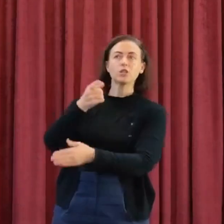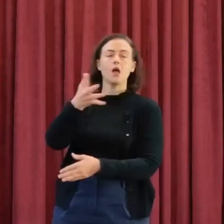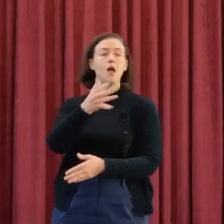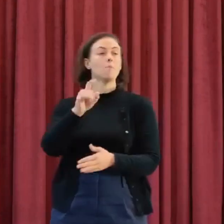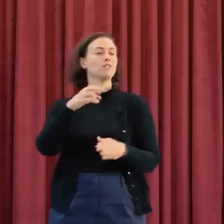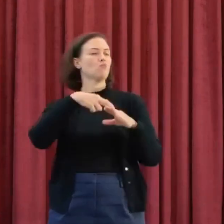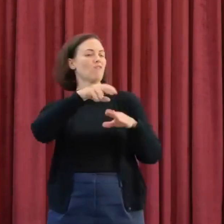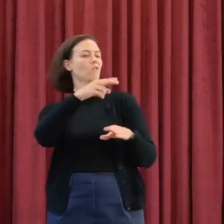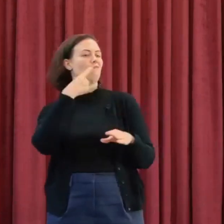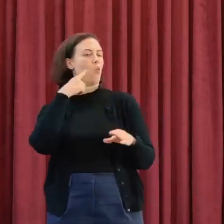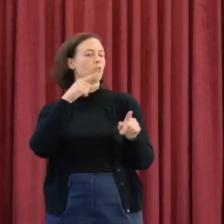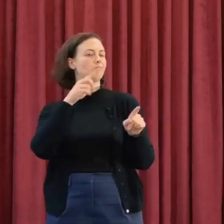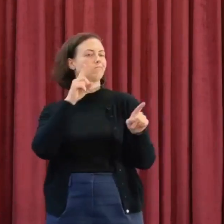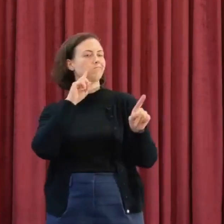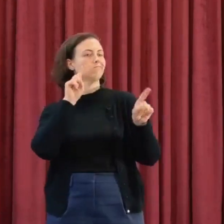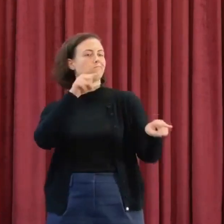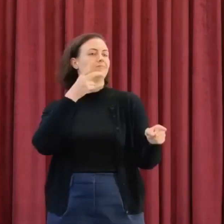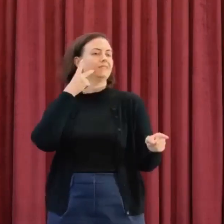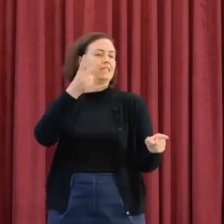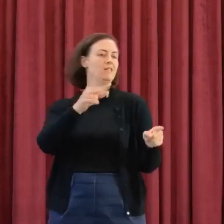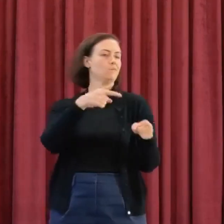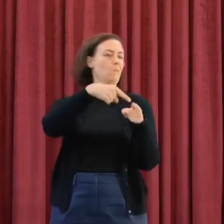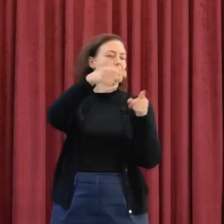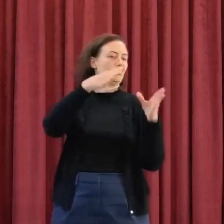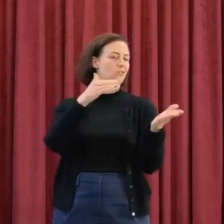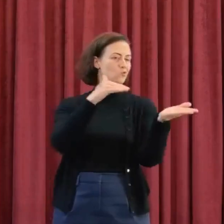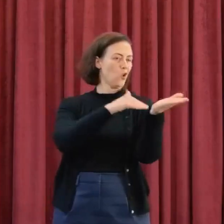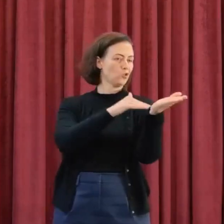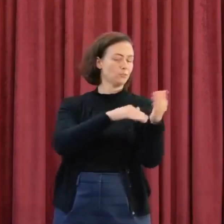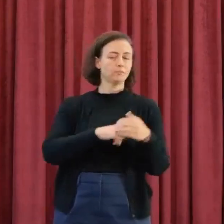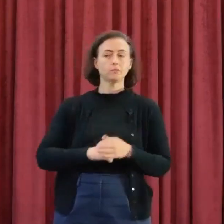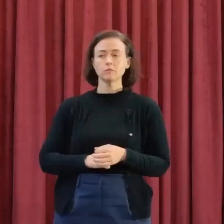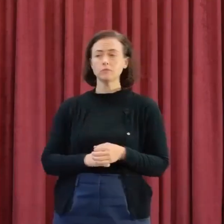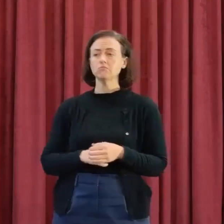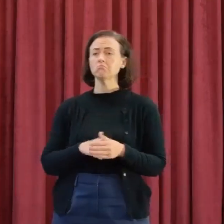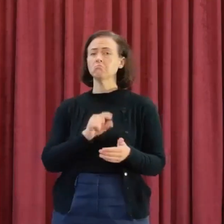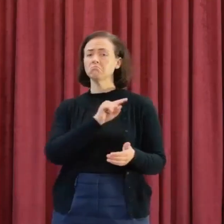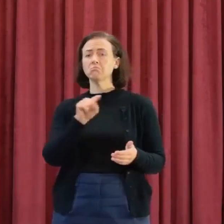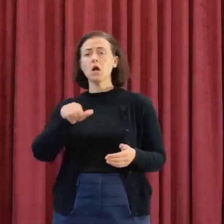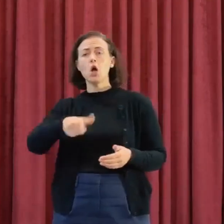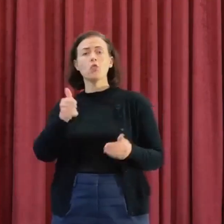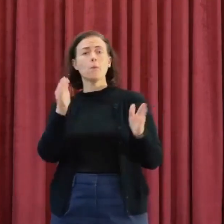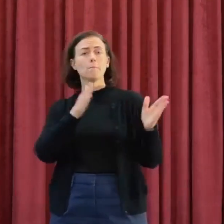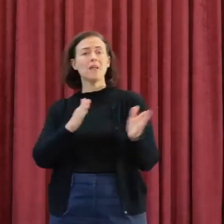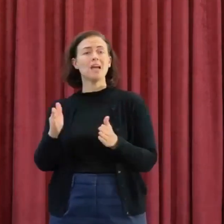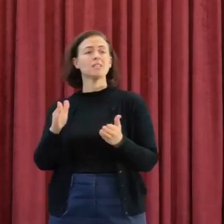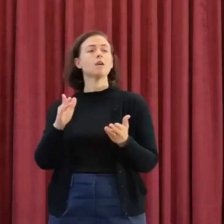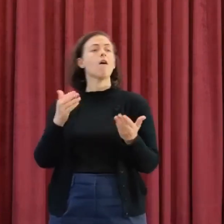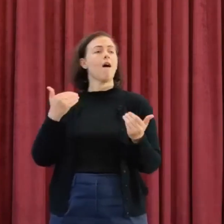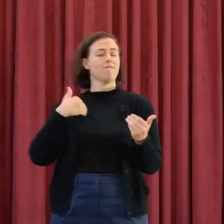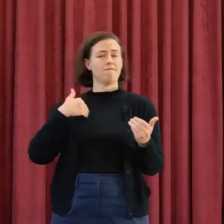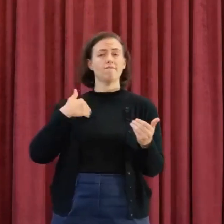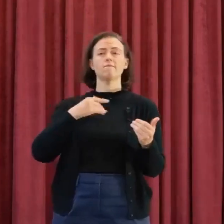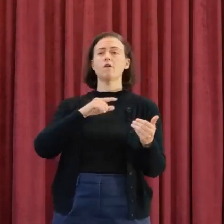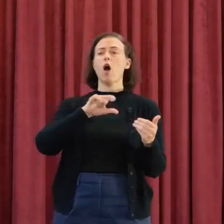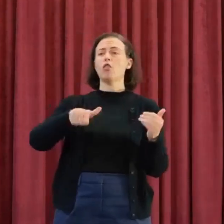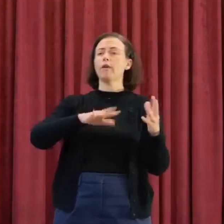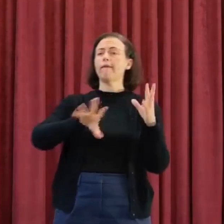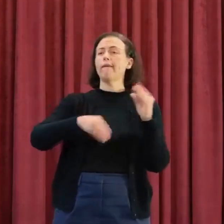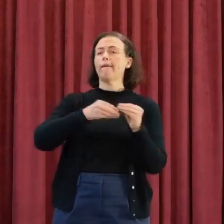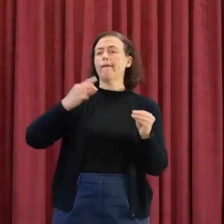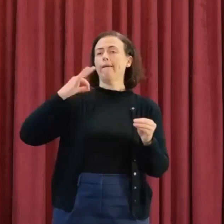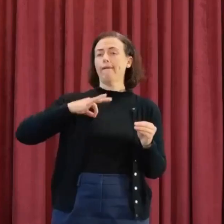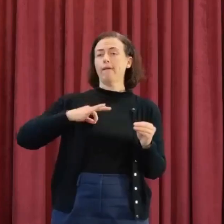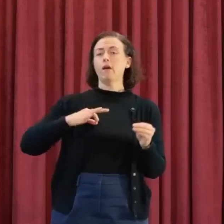specialists and so forth. And some plans offer additional benefits, and that's the reason why Medicare Advantage plan is